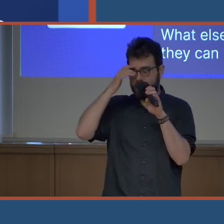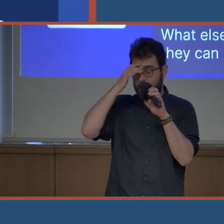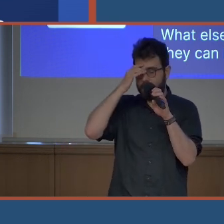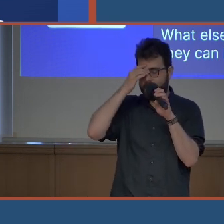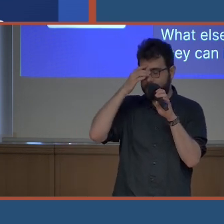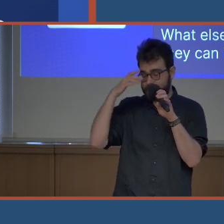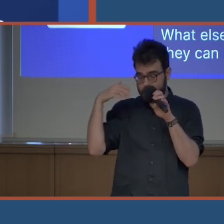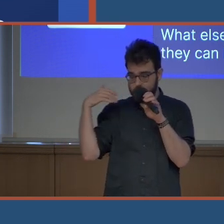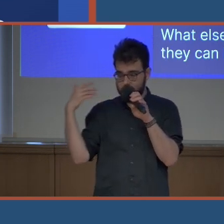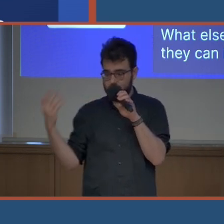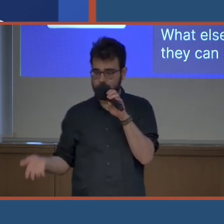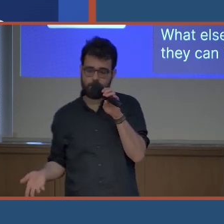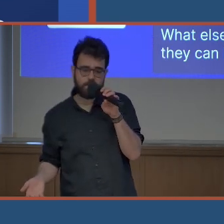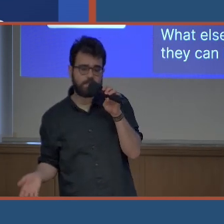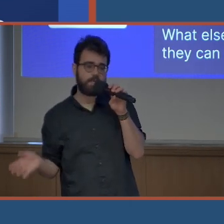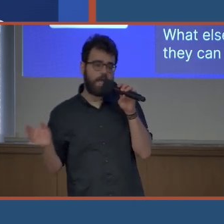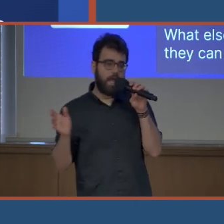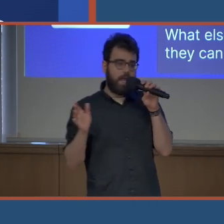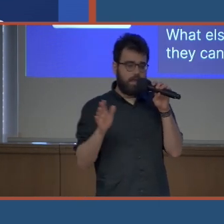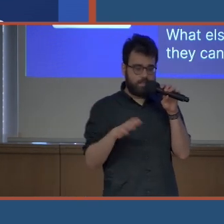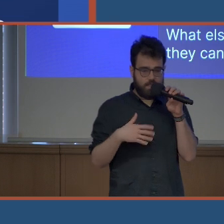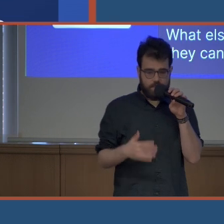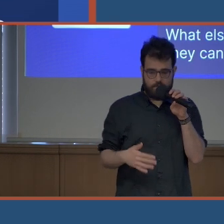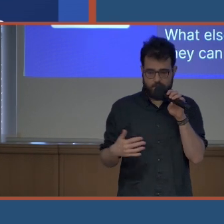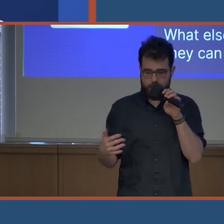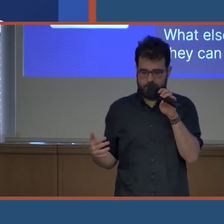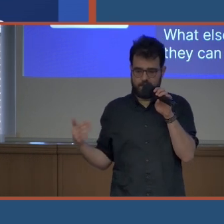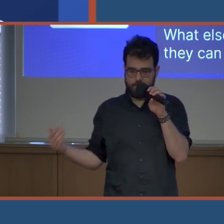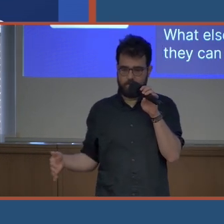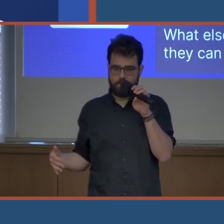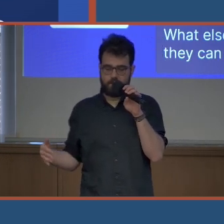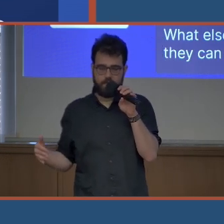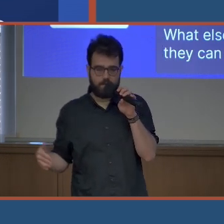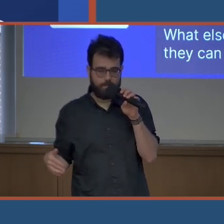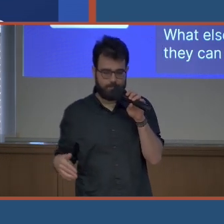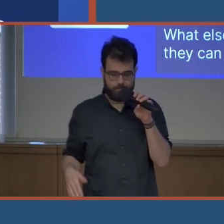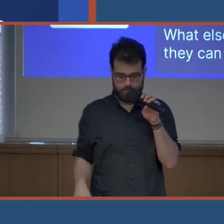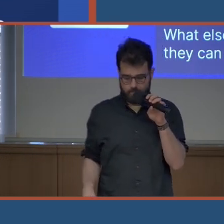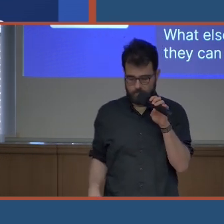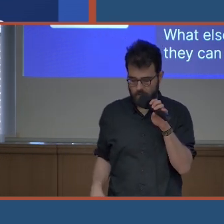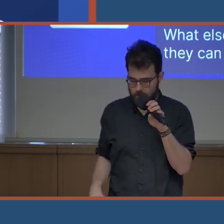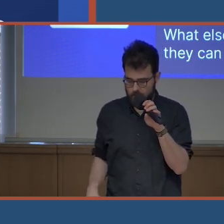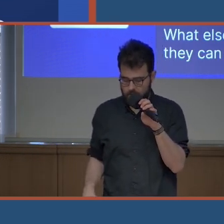elements, and movements, and hand shapes represent different